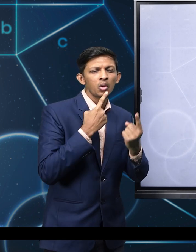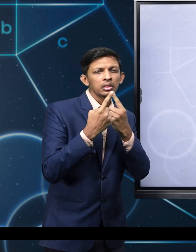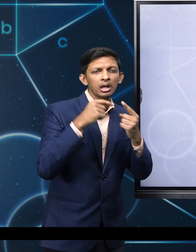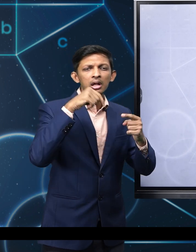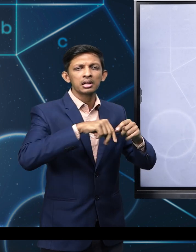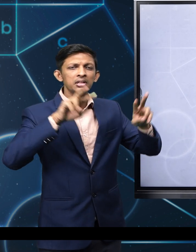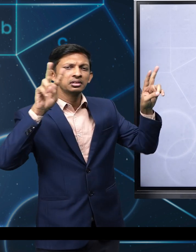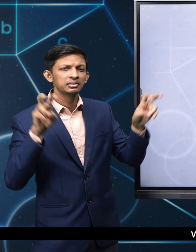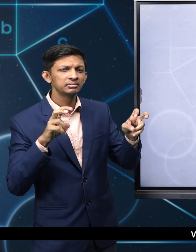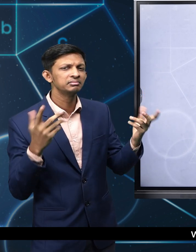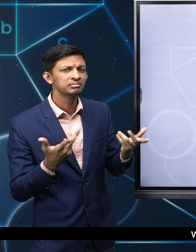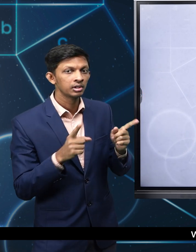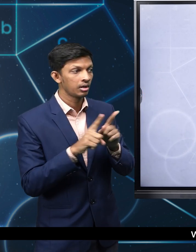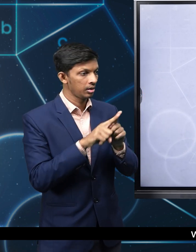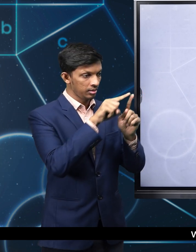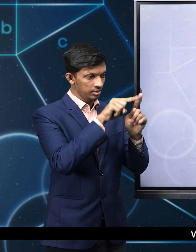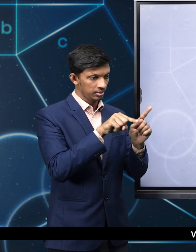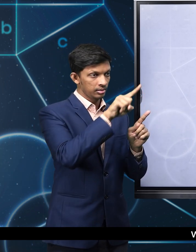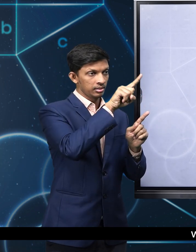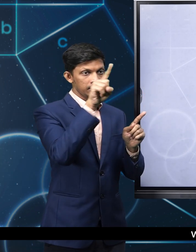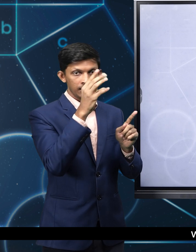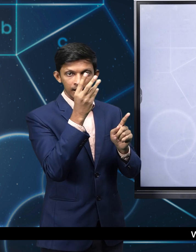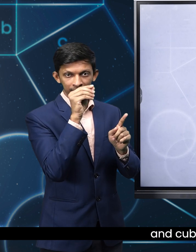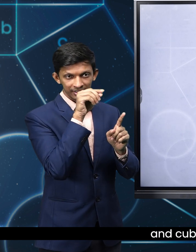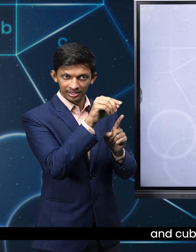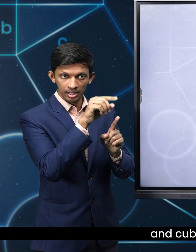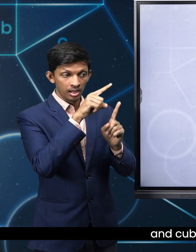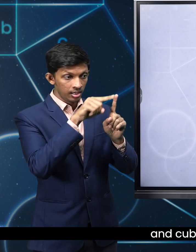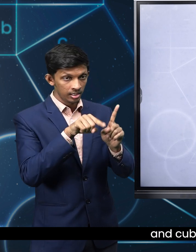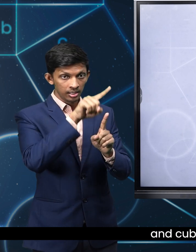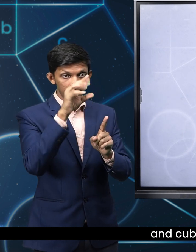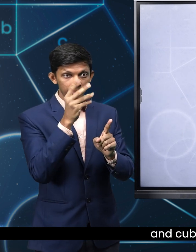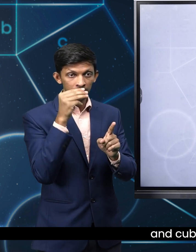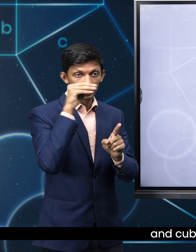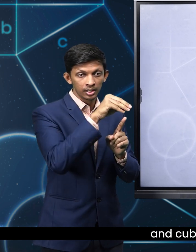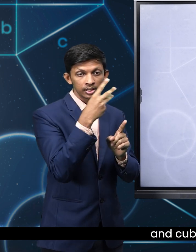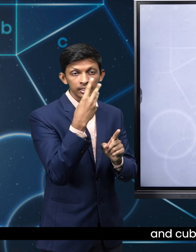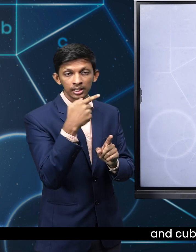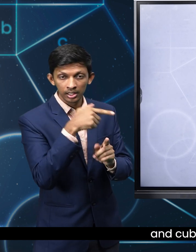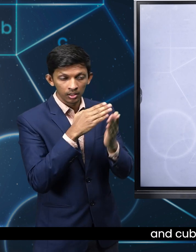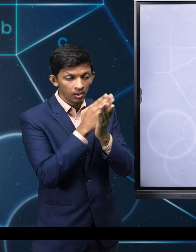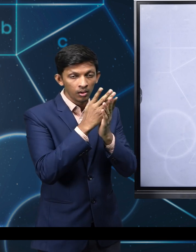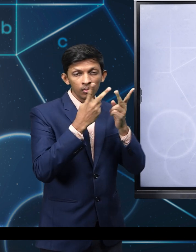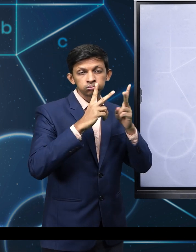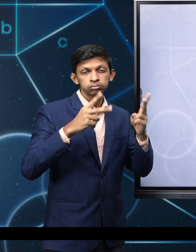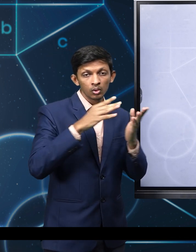This article will talk about square roots and cube roots and fun methods to learn about them.